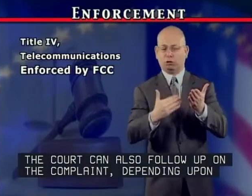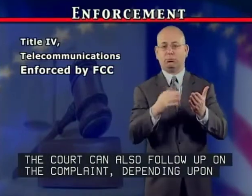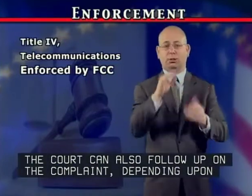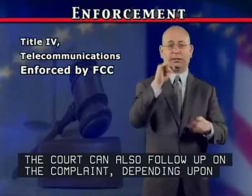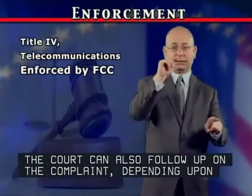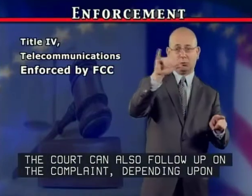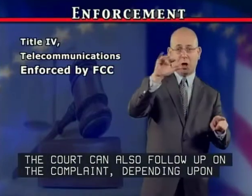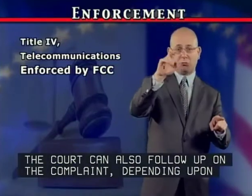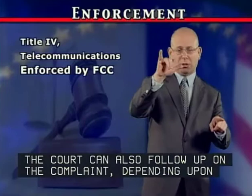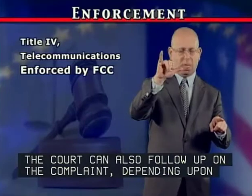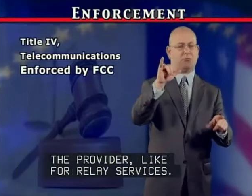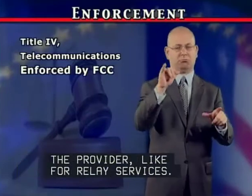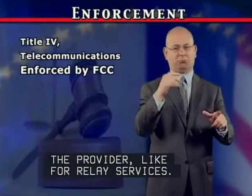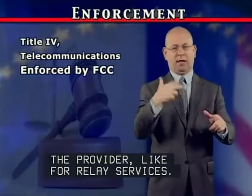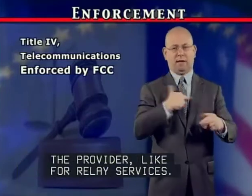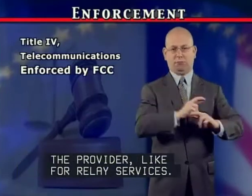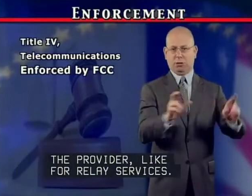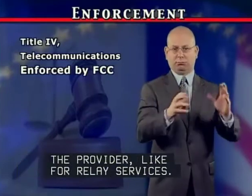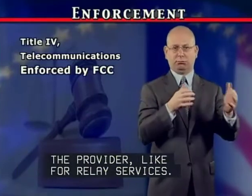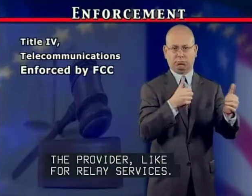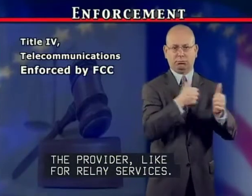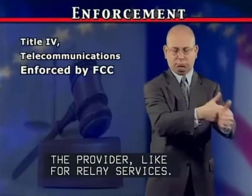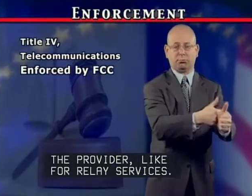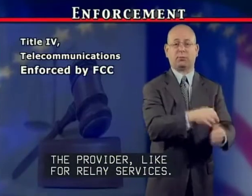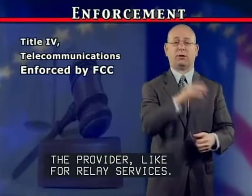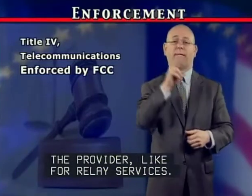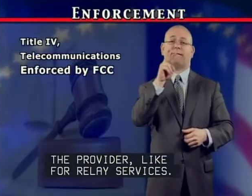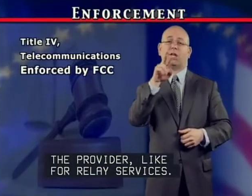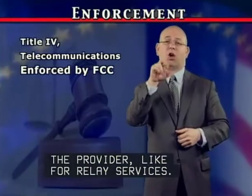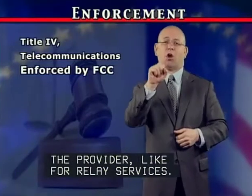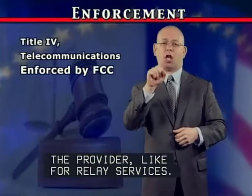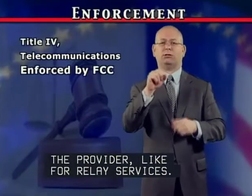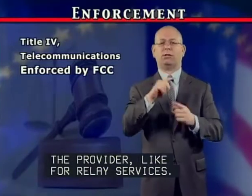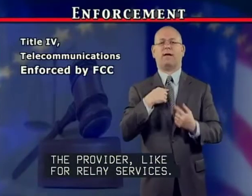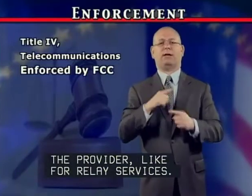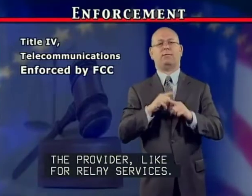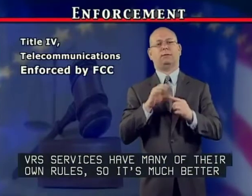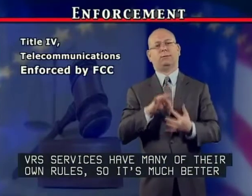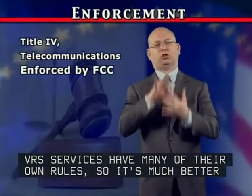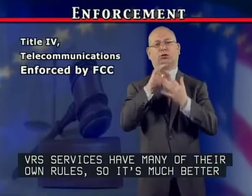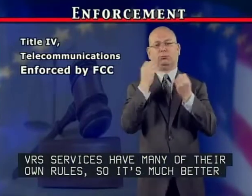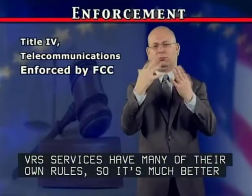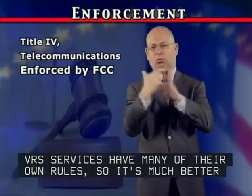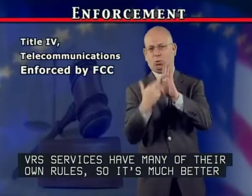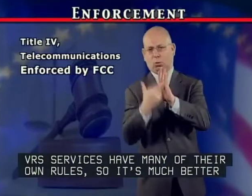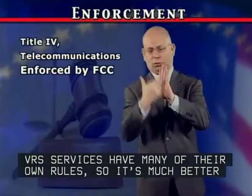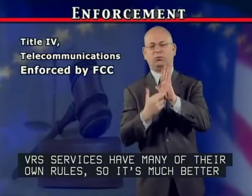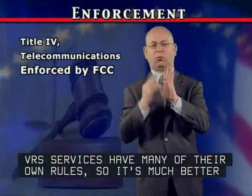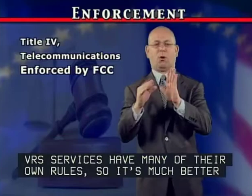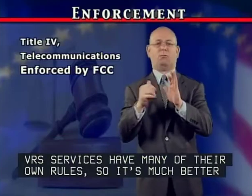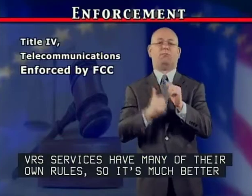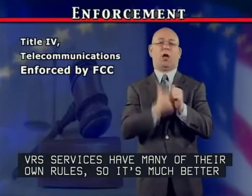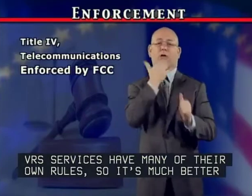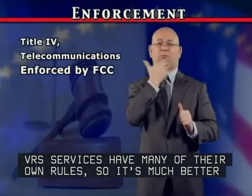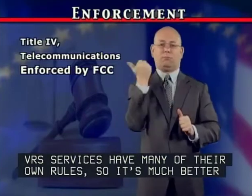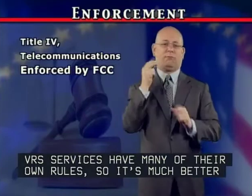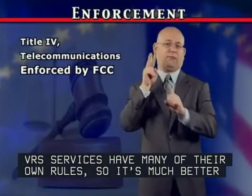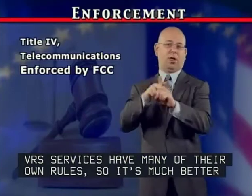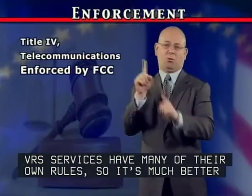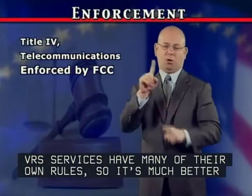up on the complaint depending upon the provider, like for relay services. VRS services have many of their own rules,